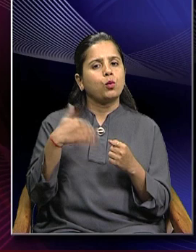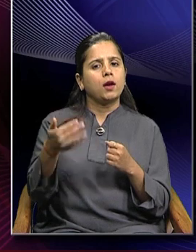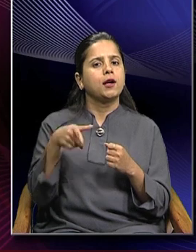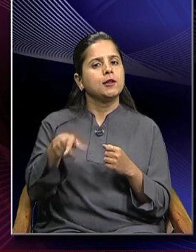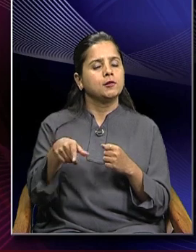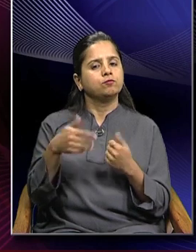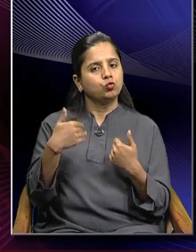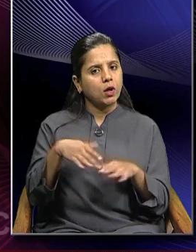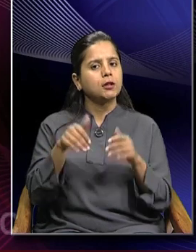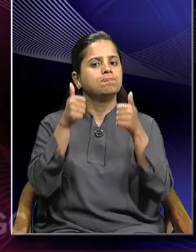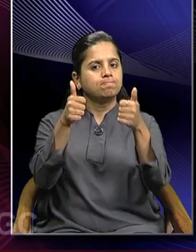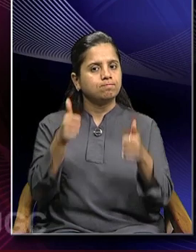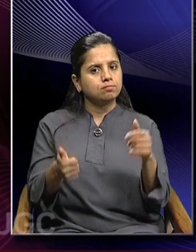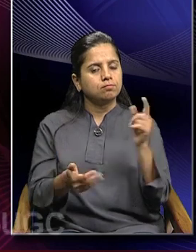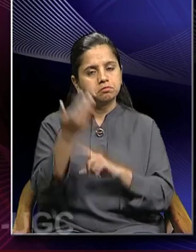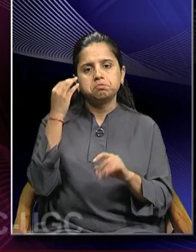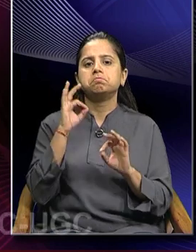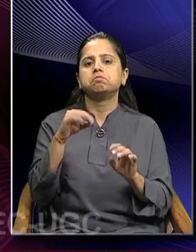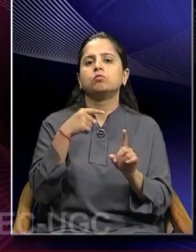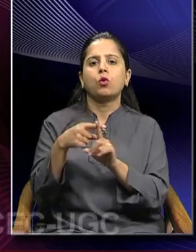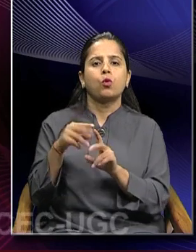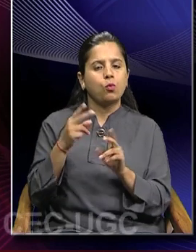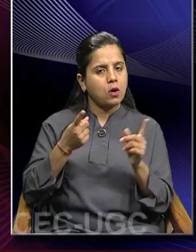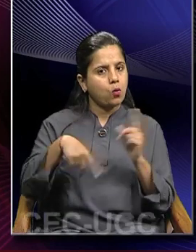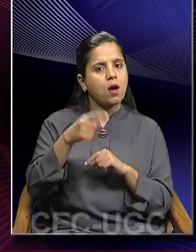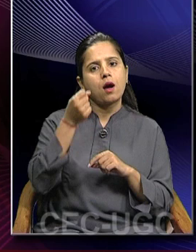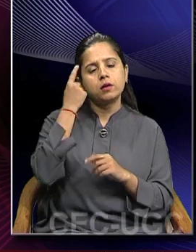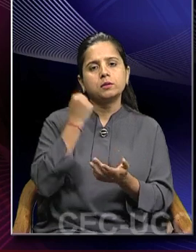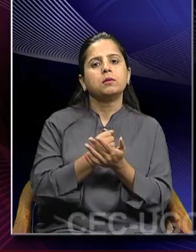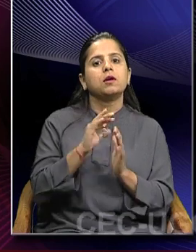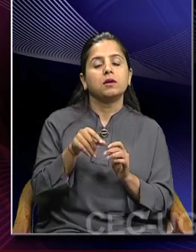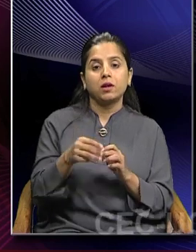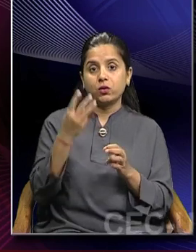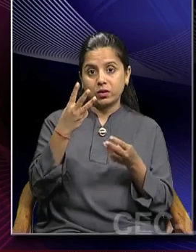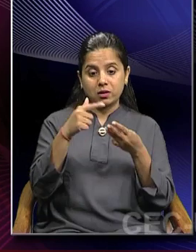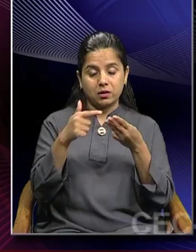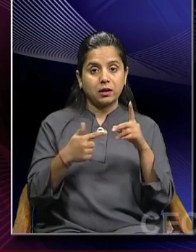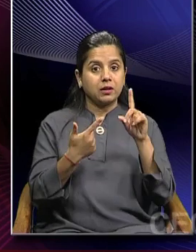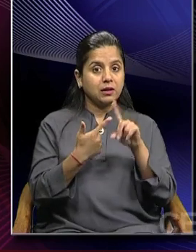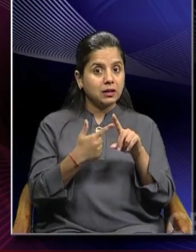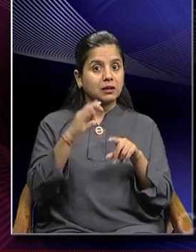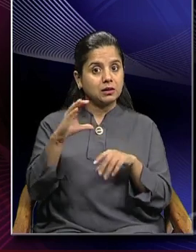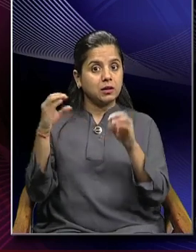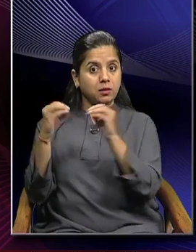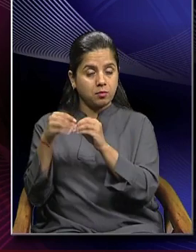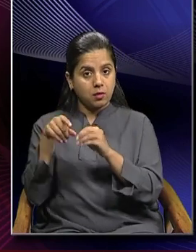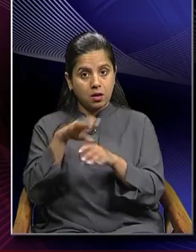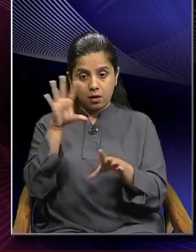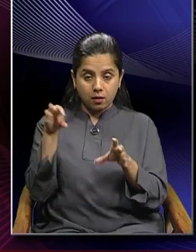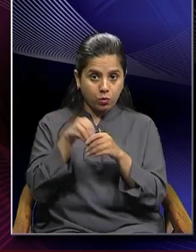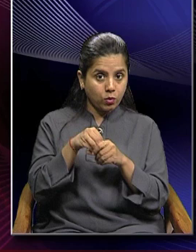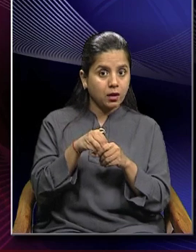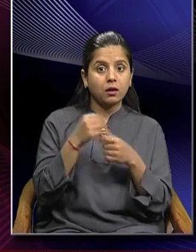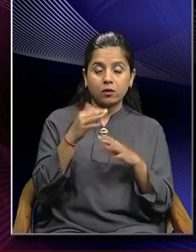there. That is something which we have to understand, that when these three TCP principle, if we combine all